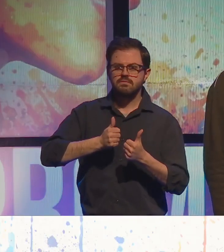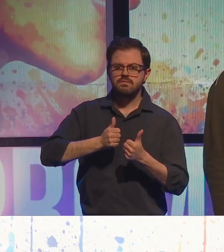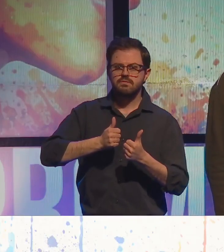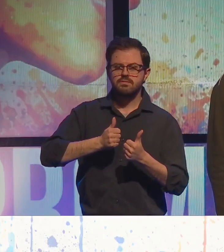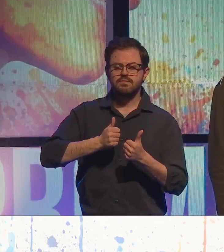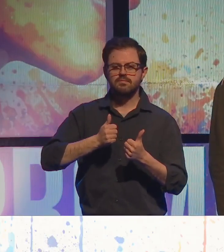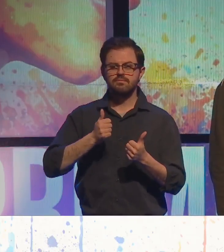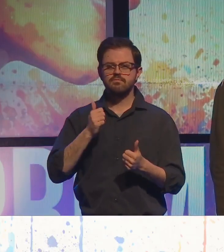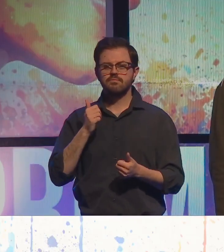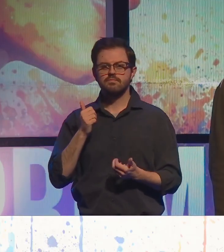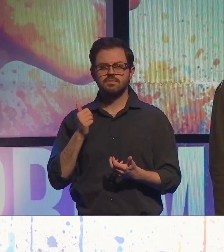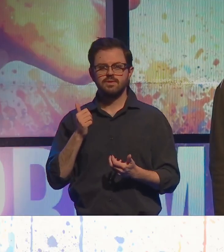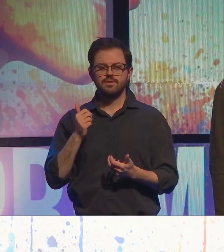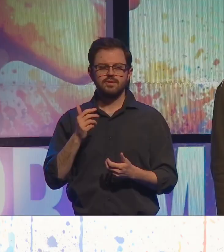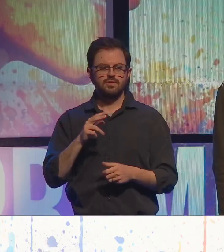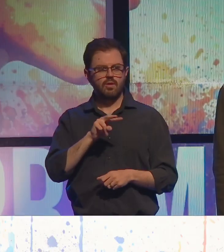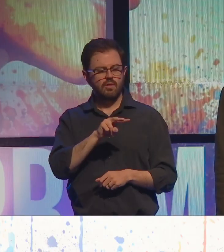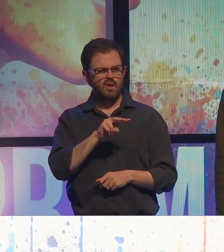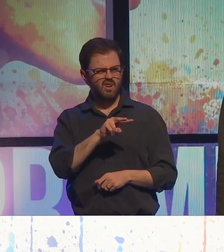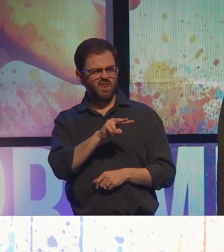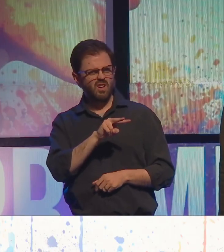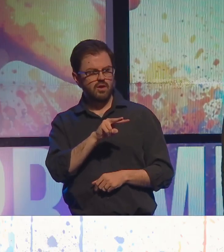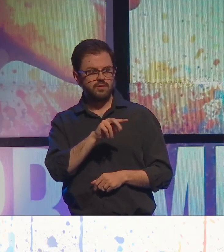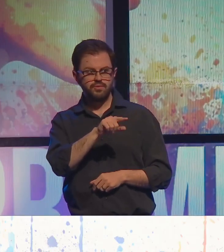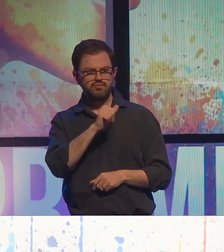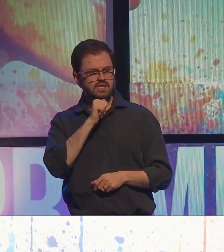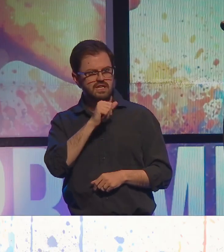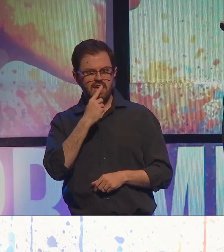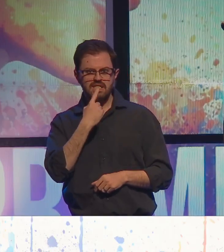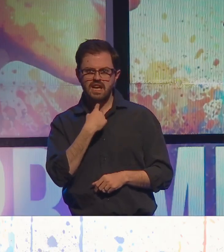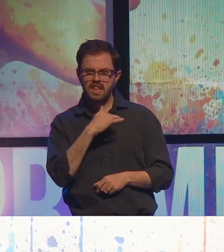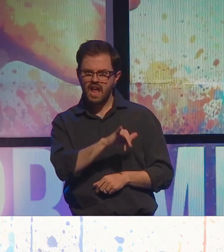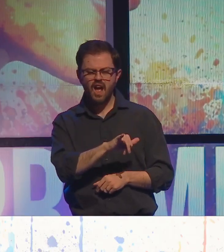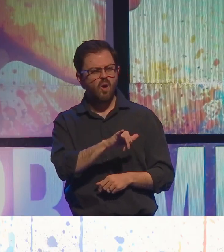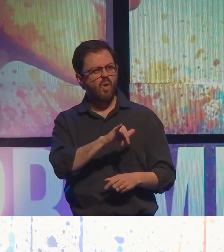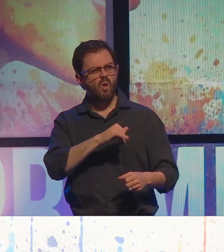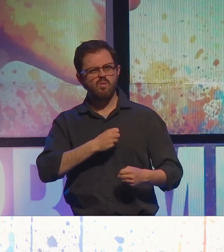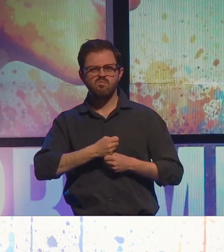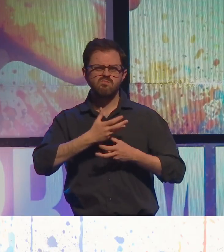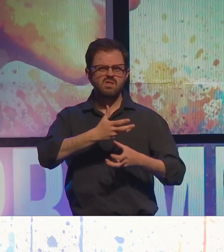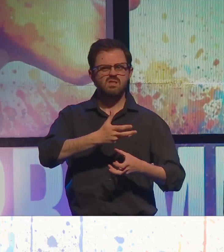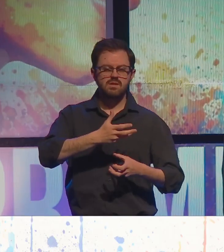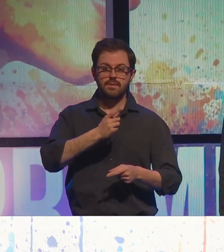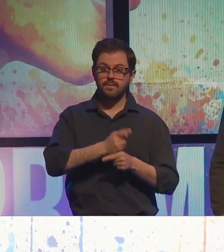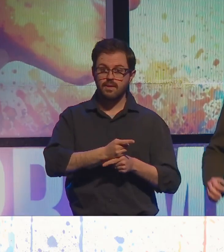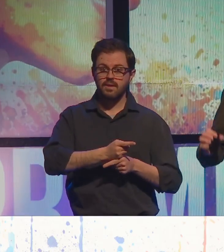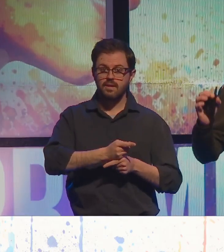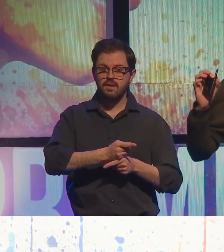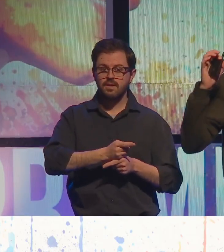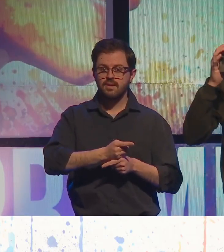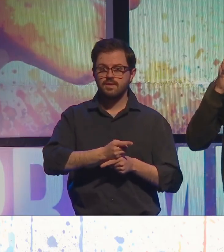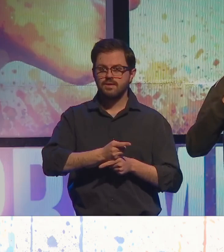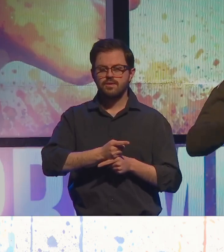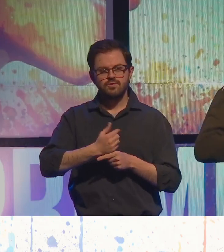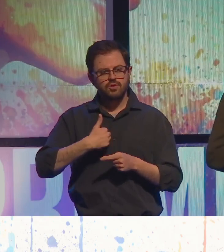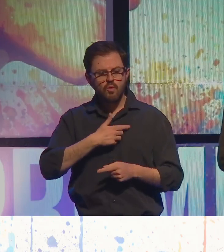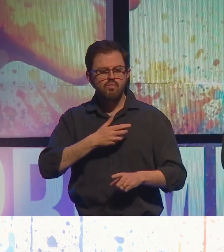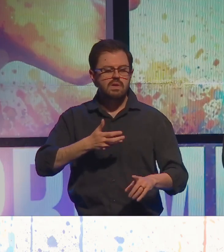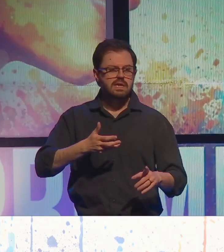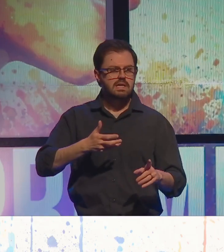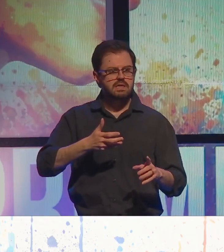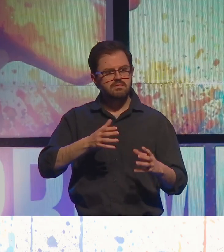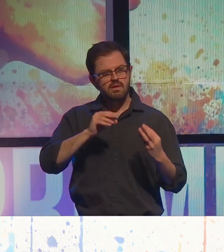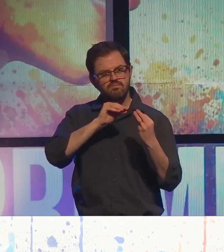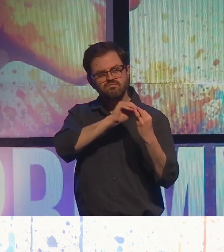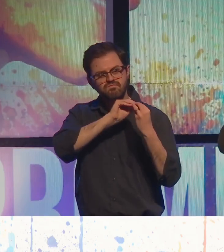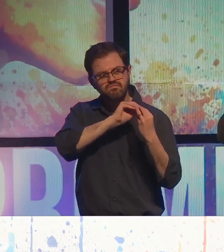Like, oh, hell no, you did not just say that to me. No, right? And so we go after a person,